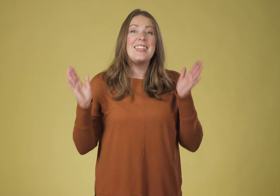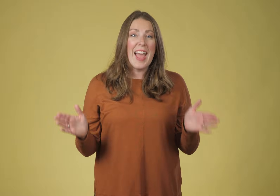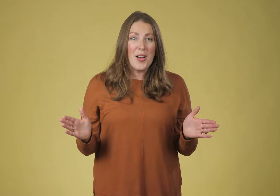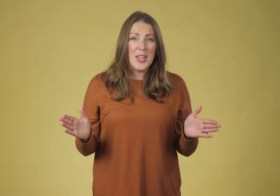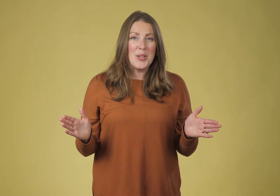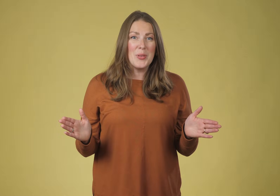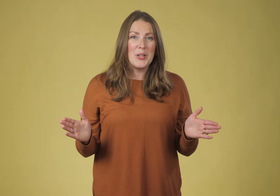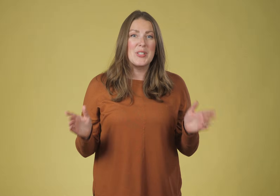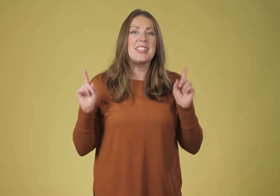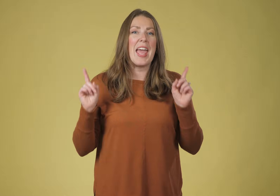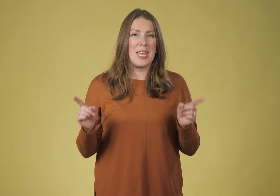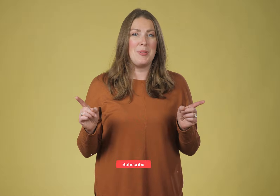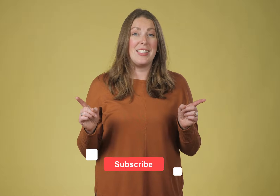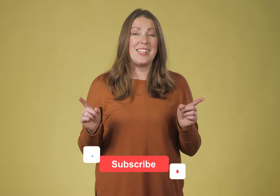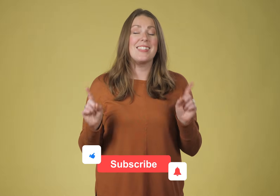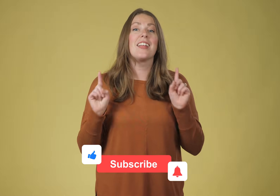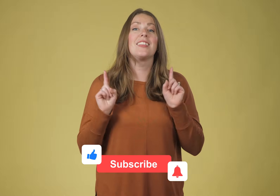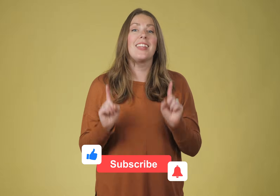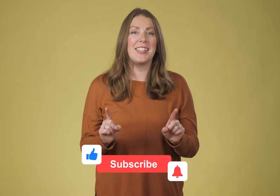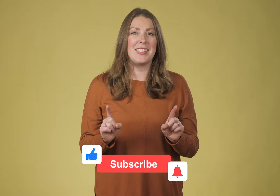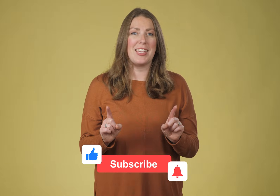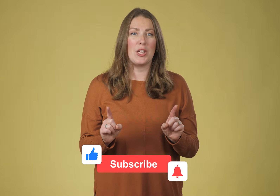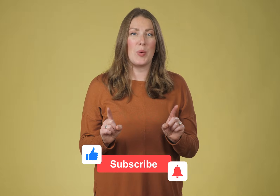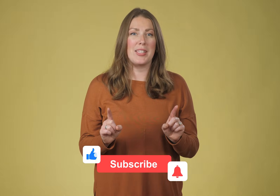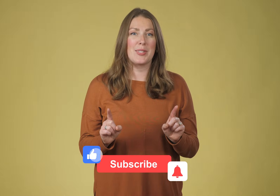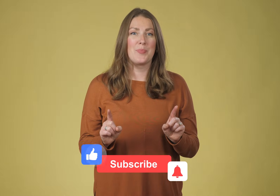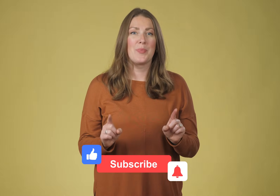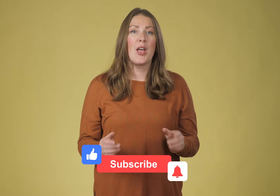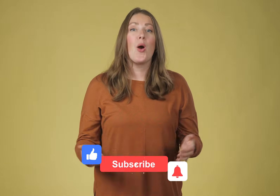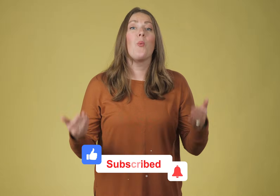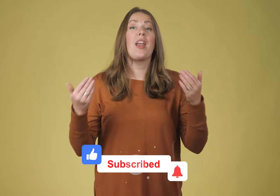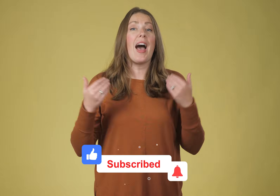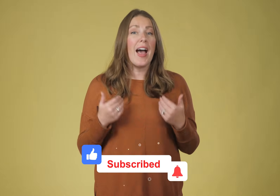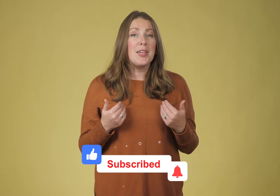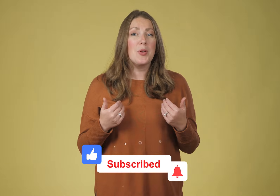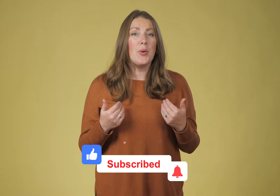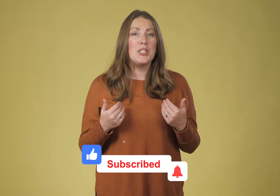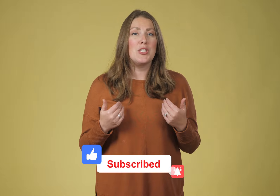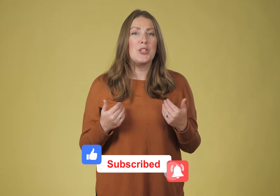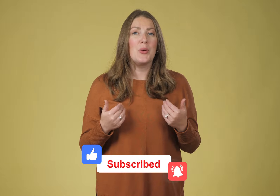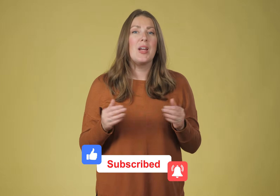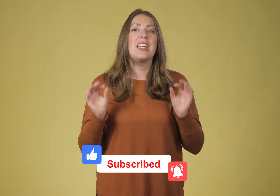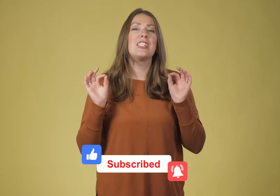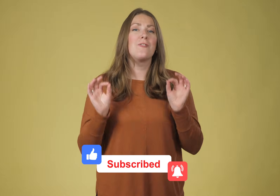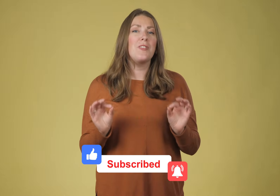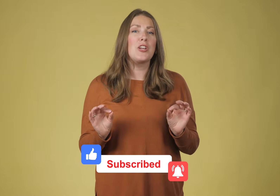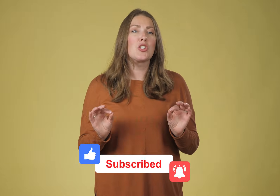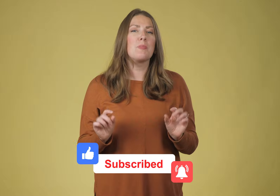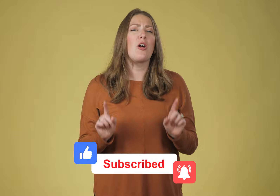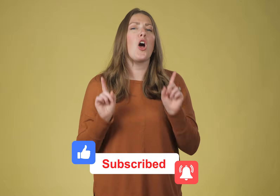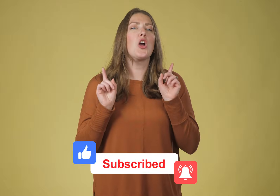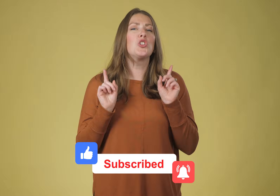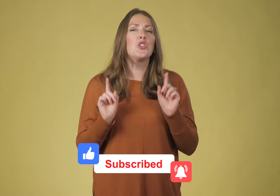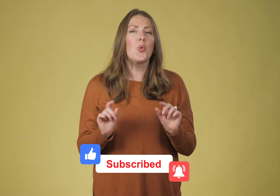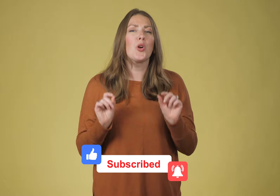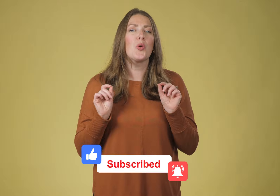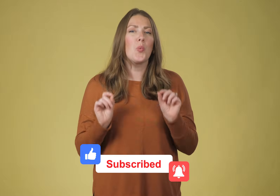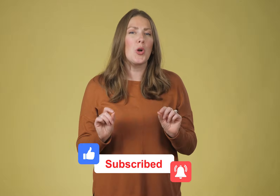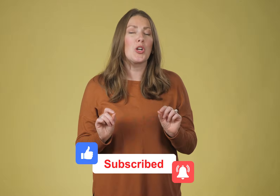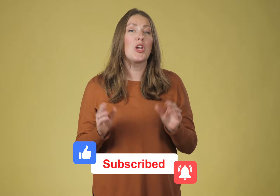Now that you learned the ABCs, let's take a quiz. What I am going to do is fingerspell a short word